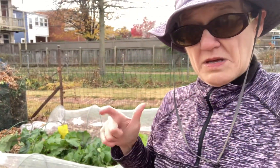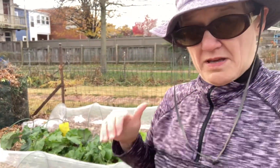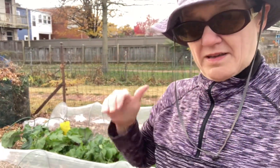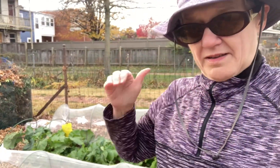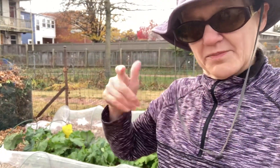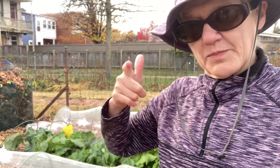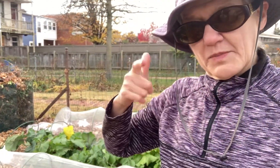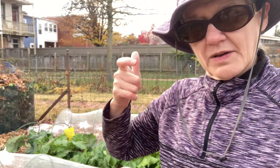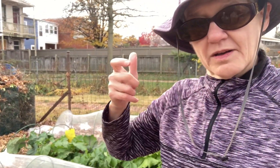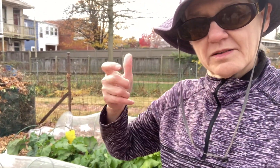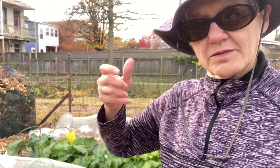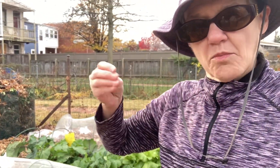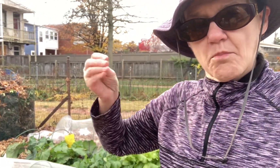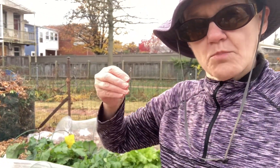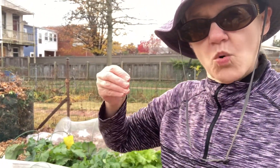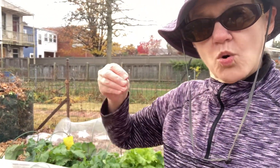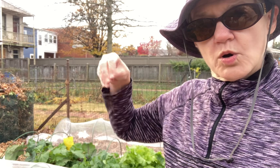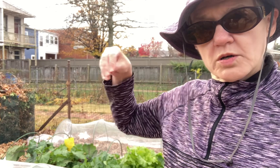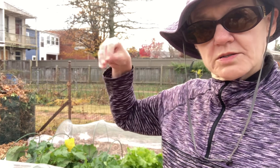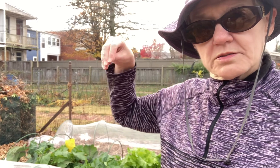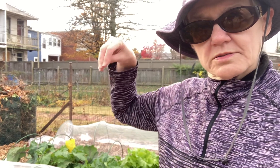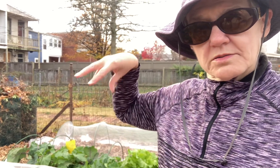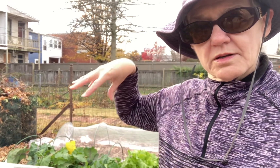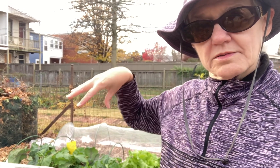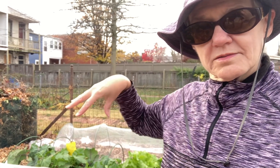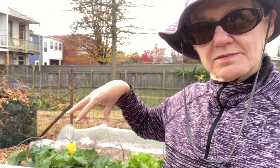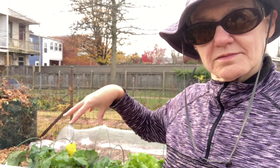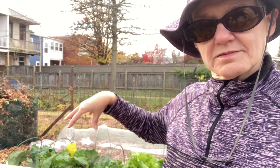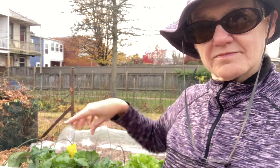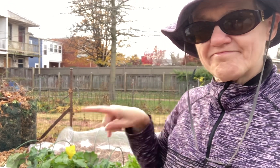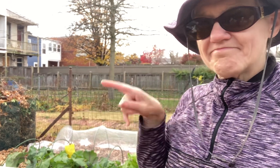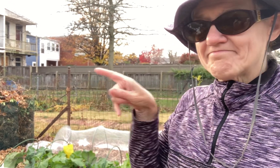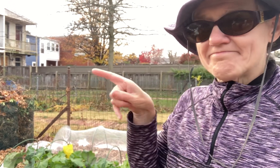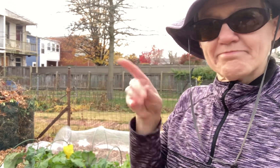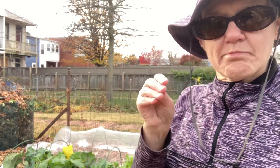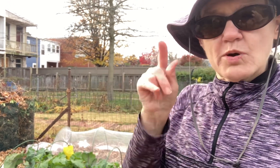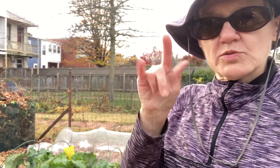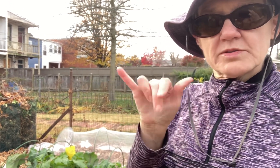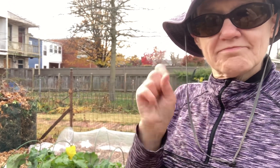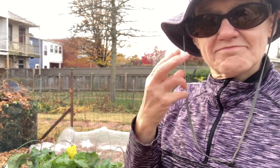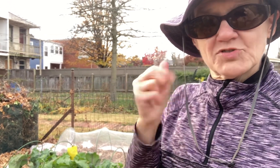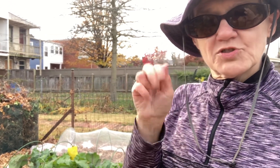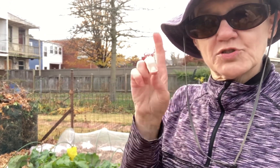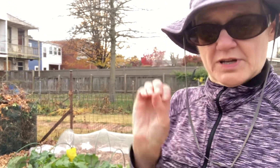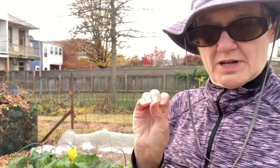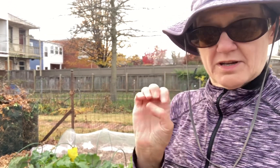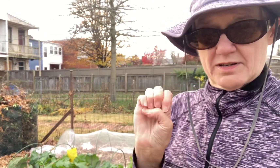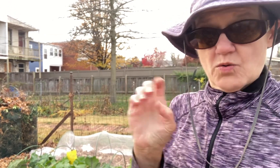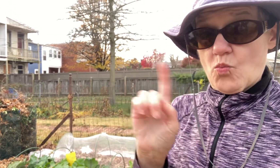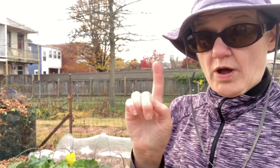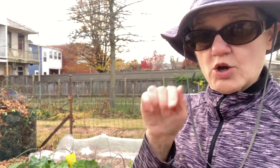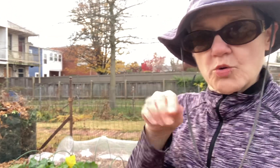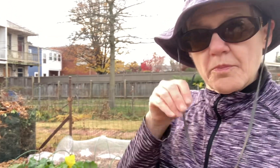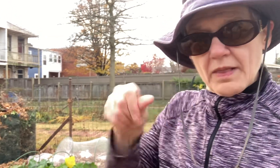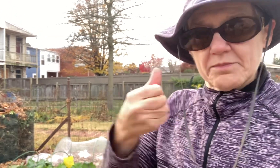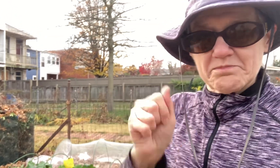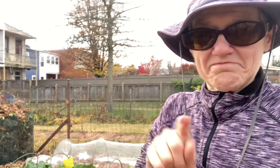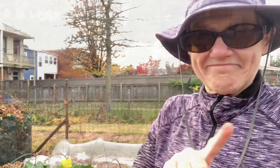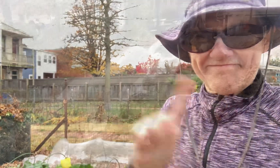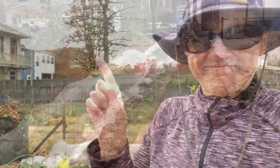So these plants are bigger because it gets a lot more sun in this area. Over there where we're working, it's shade